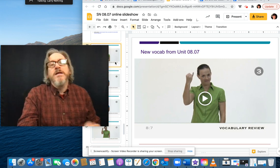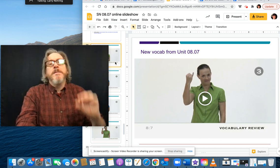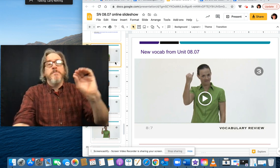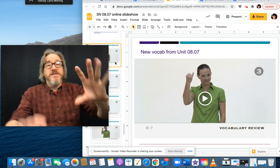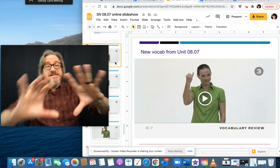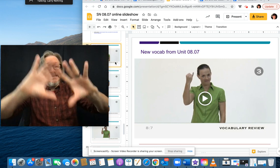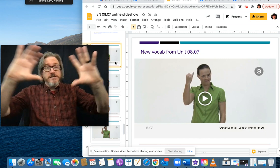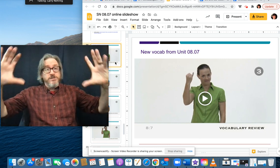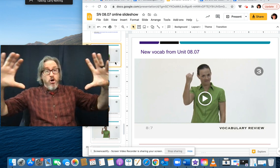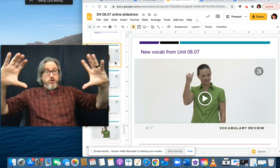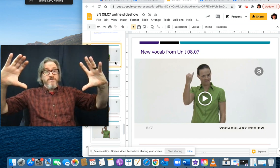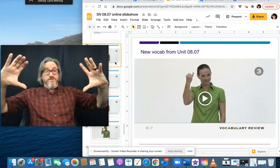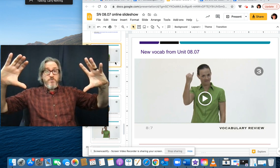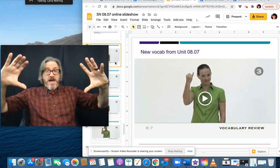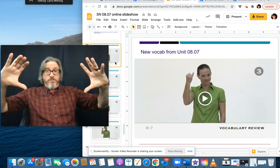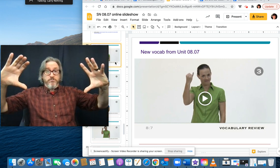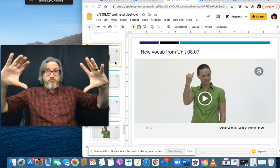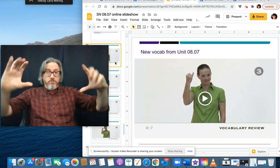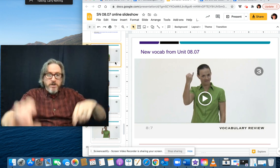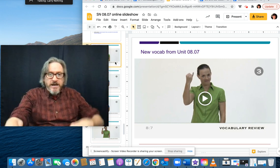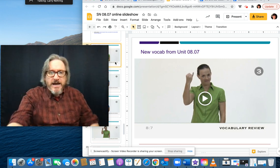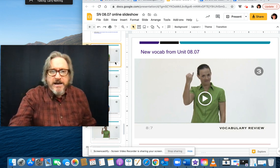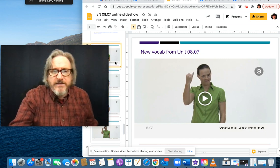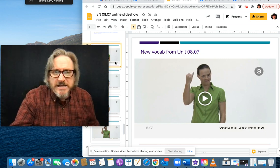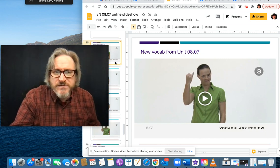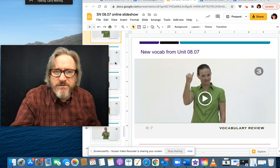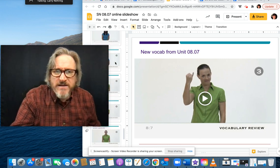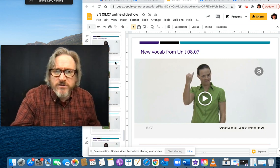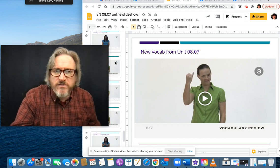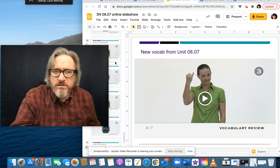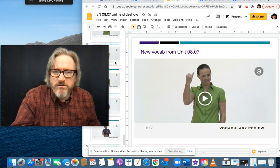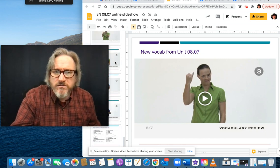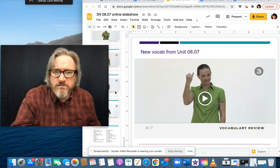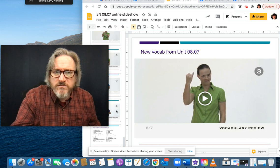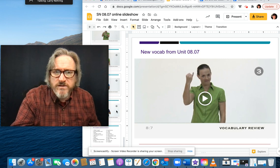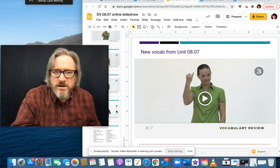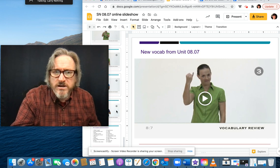okay. This is all of the vocab. And I think it's